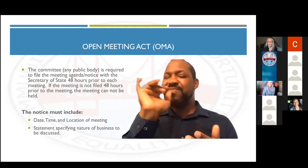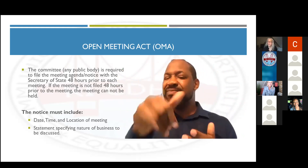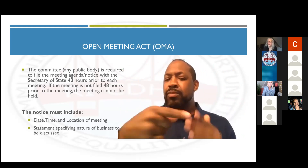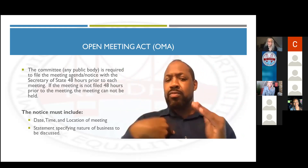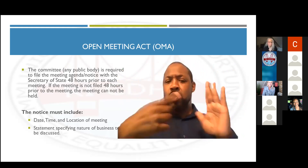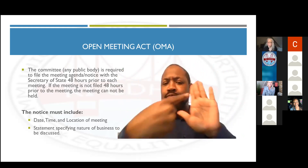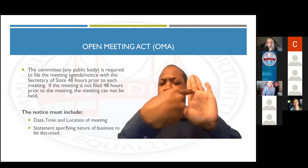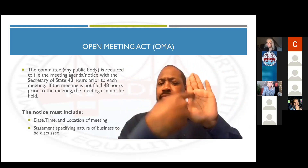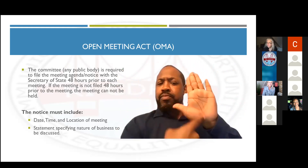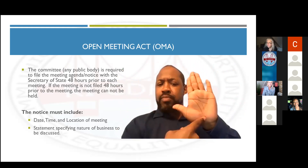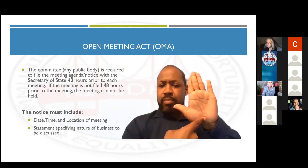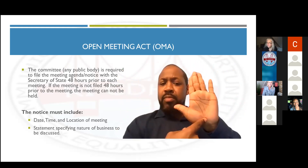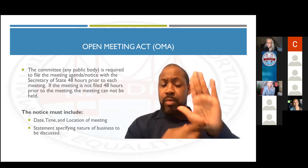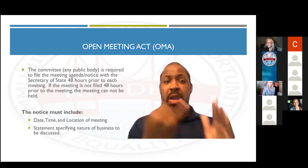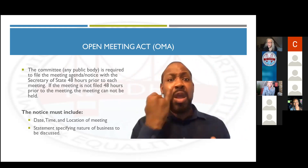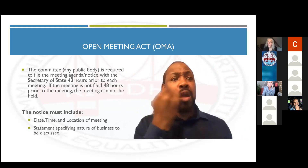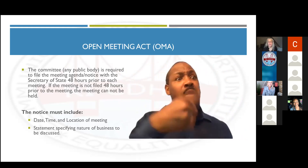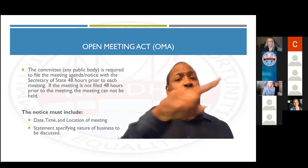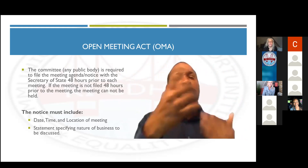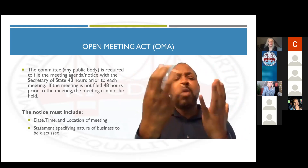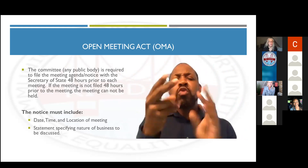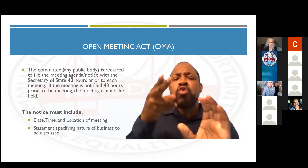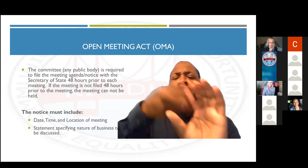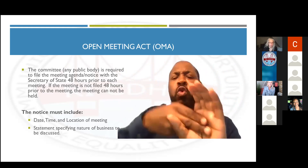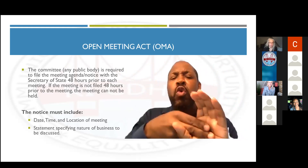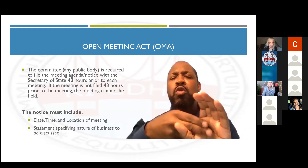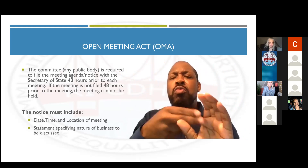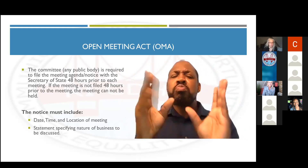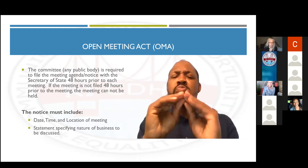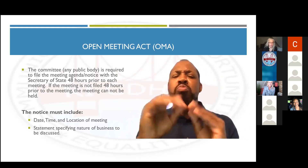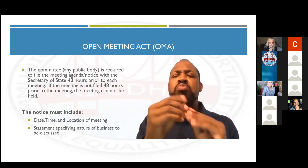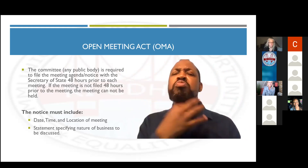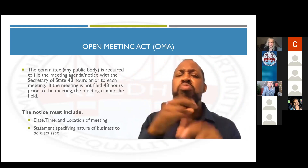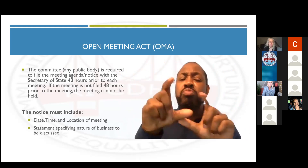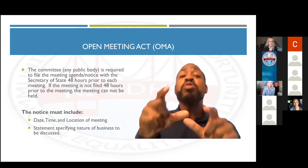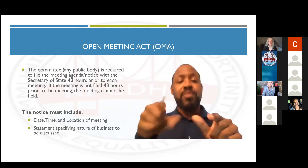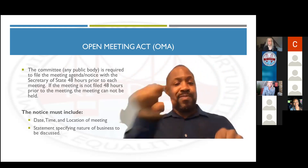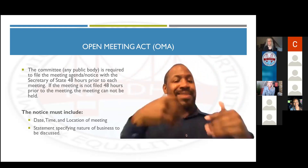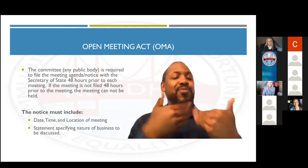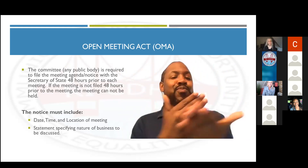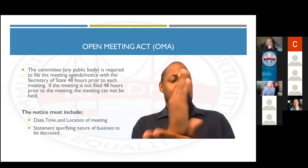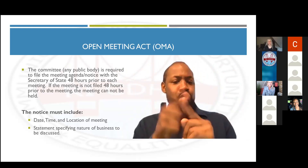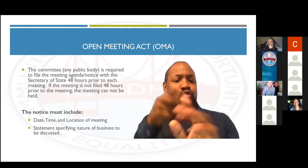to know what is being discussed, and that has to be transparent. They can come to the meeting, they can